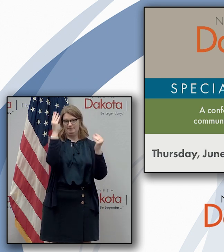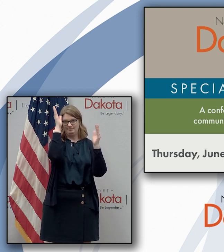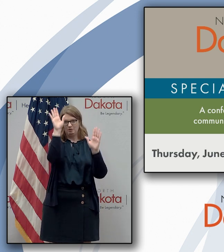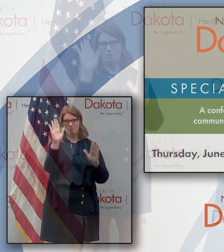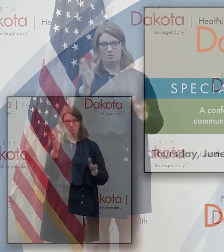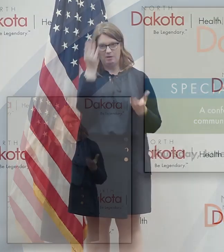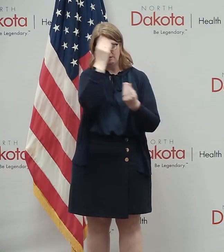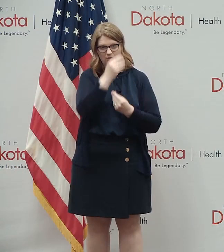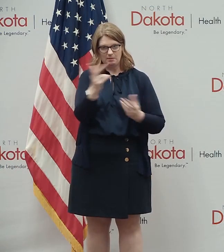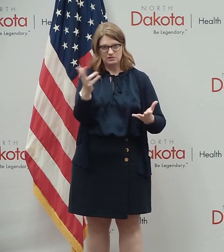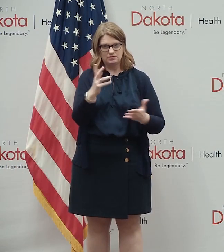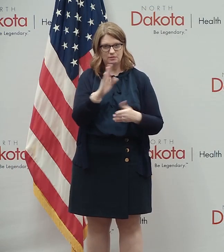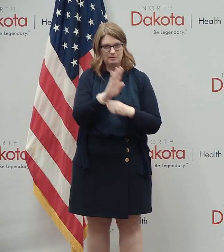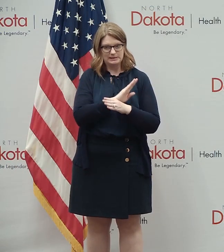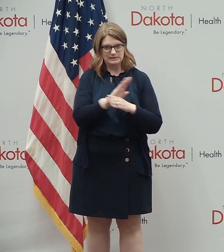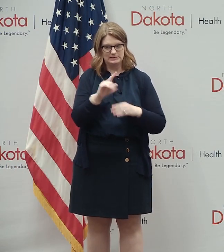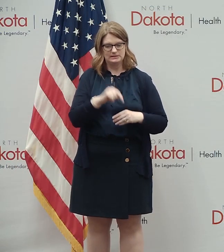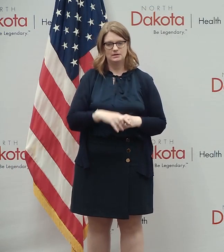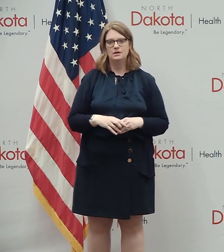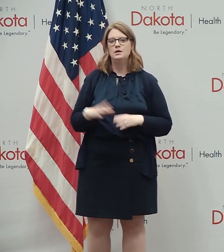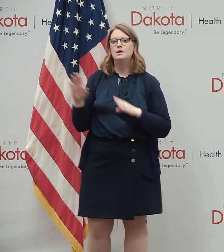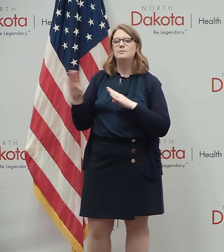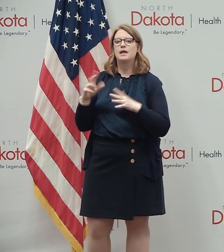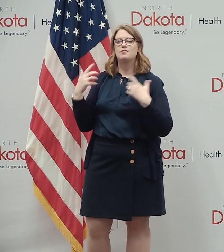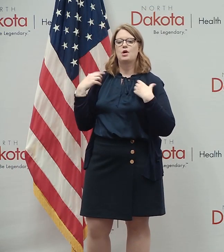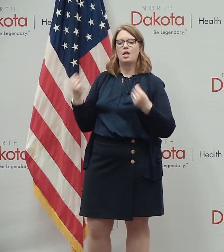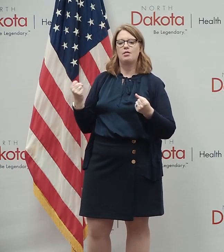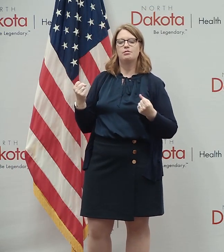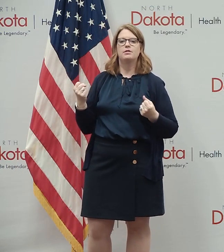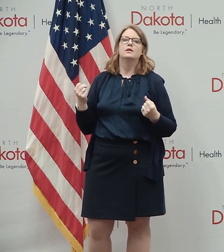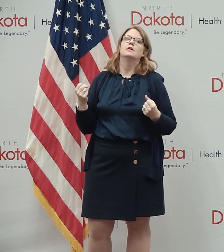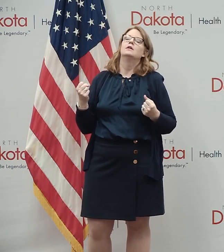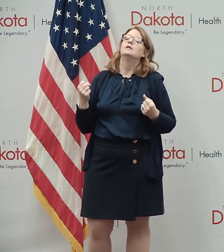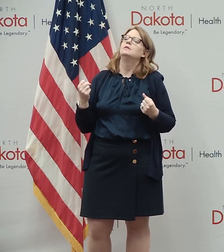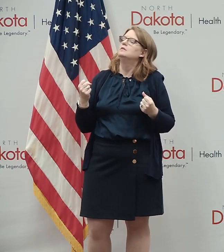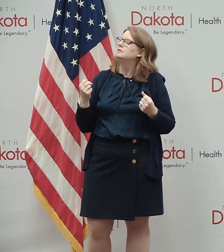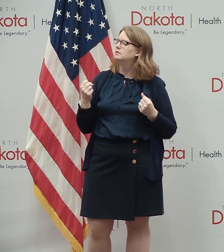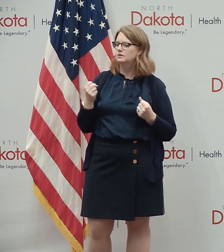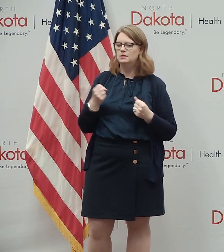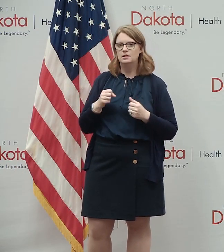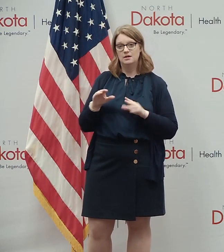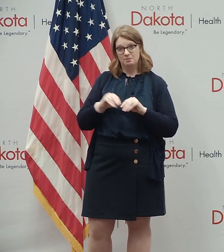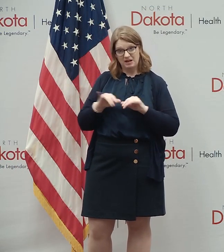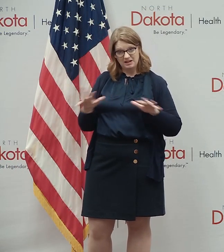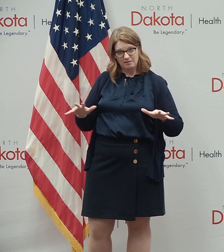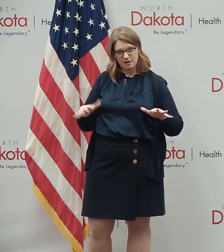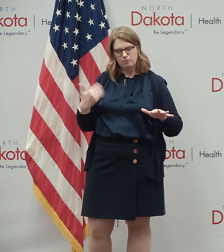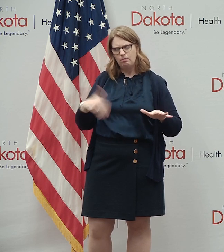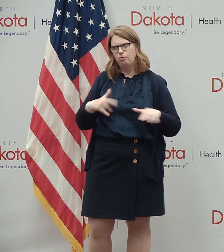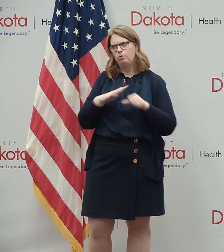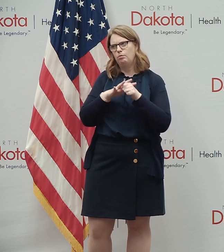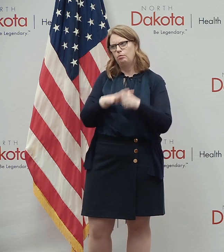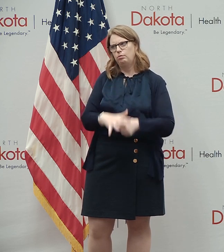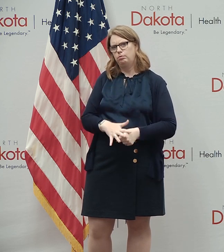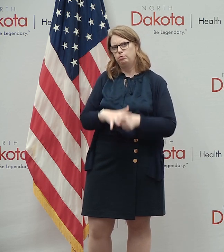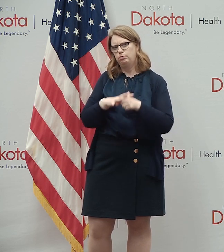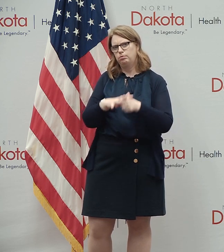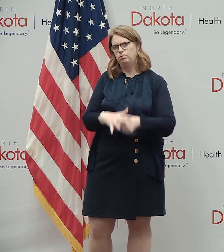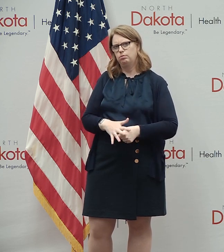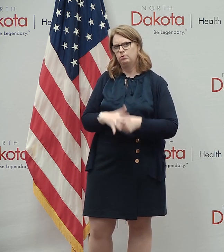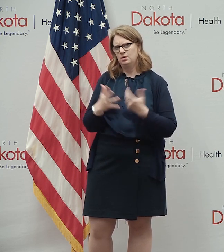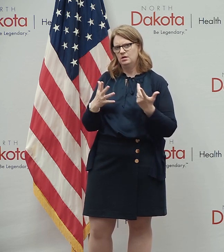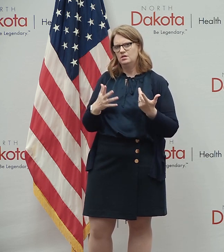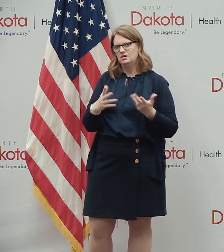Dakota. On the behavioral health update, we know that the pandemic's caused stress for many North Dakotans, and we know that behavioral